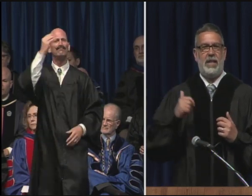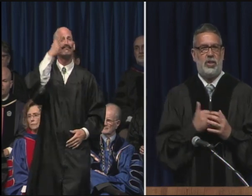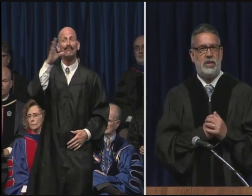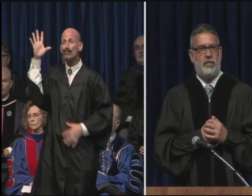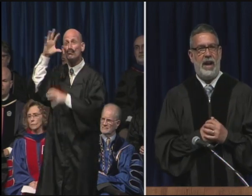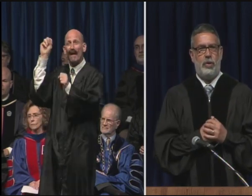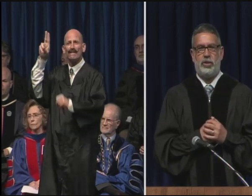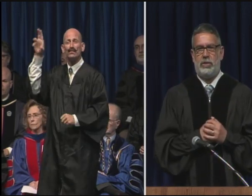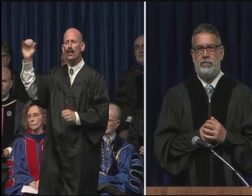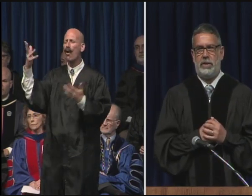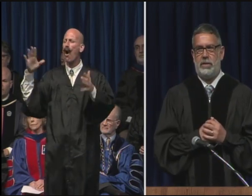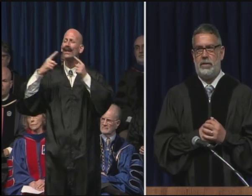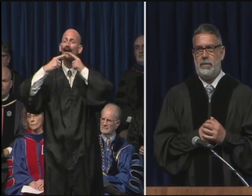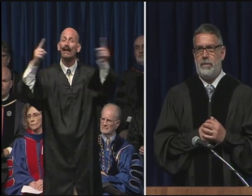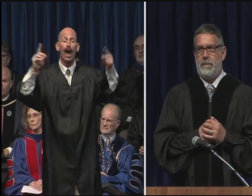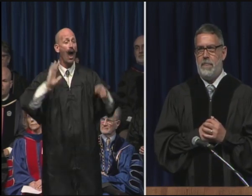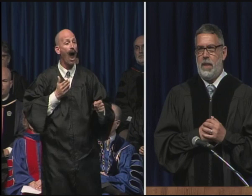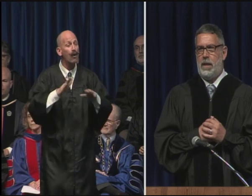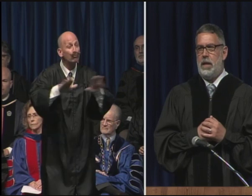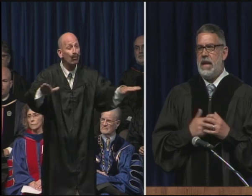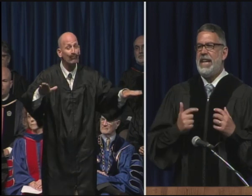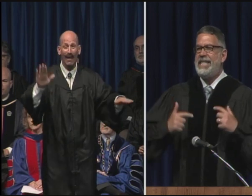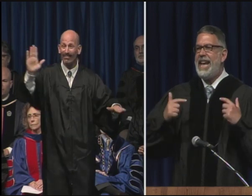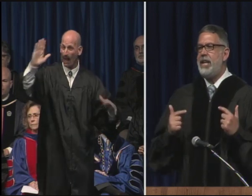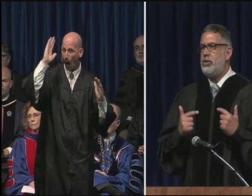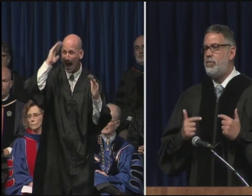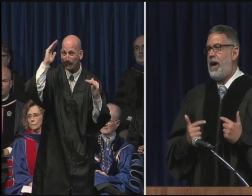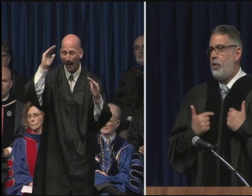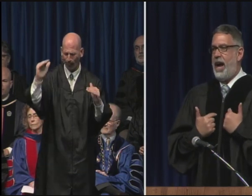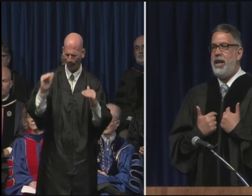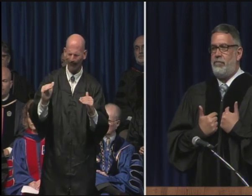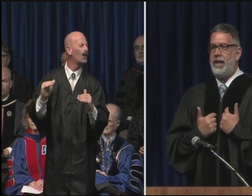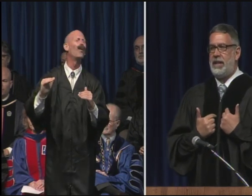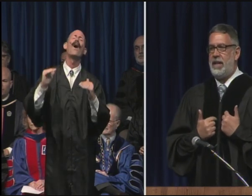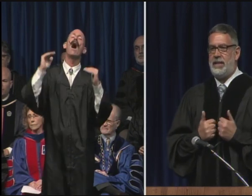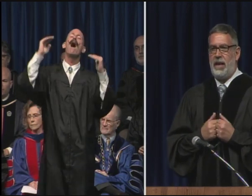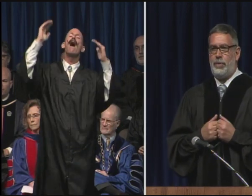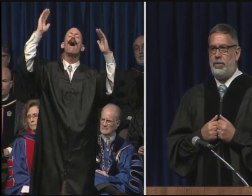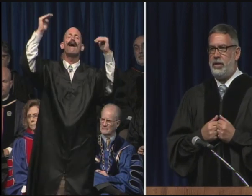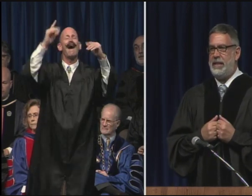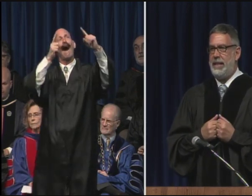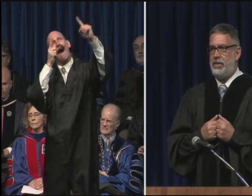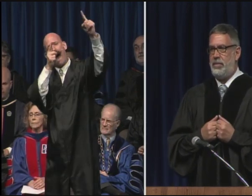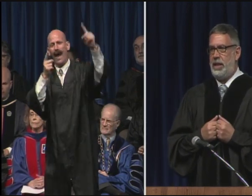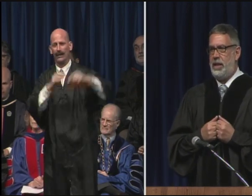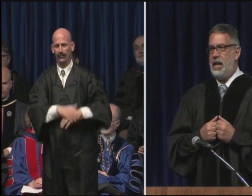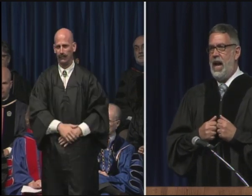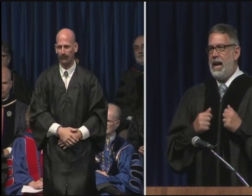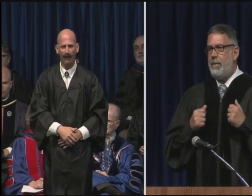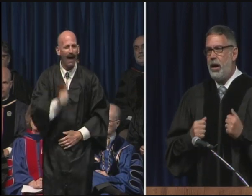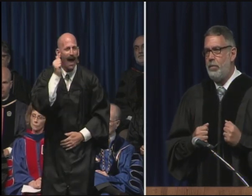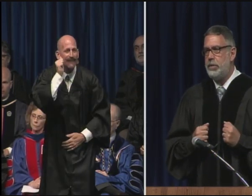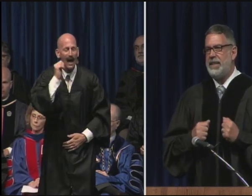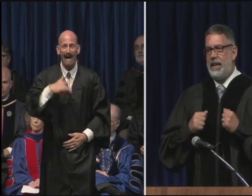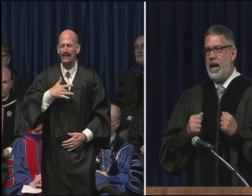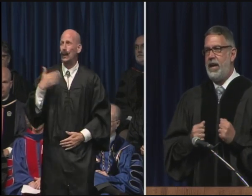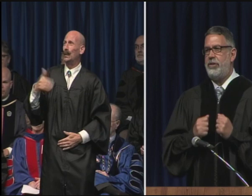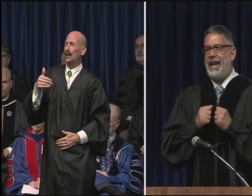expectations for our children. Not a day goes by where I don't recognize the opportunity given to me. I am humbled and honored